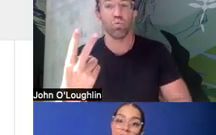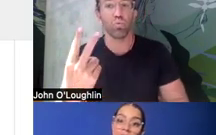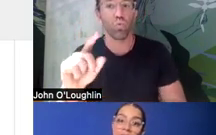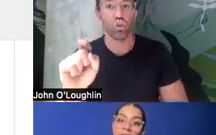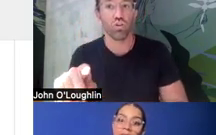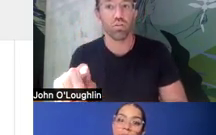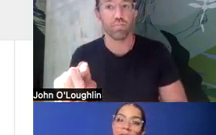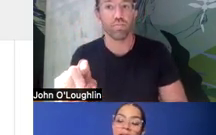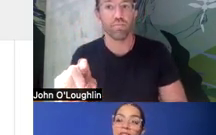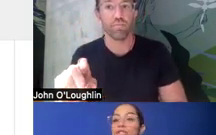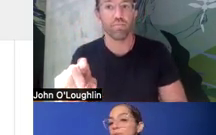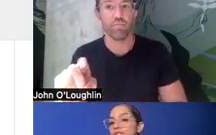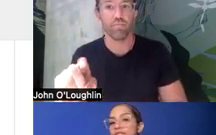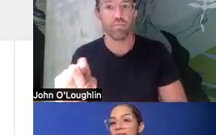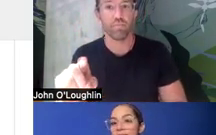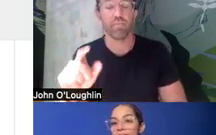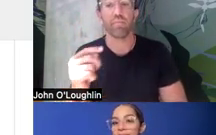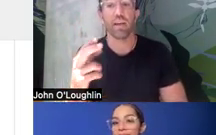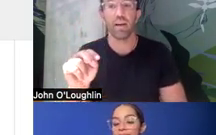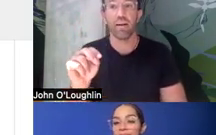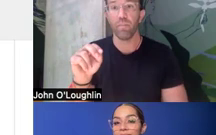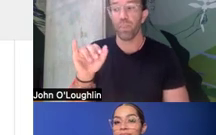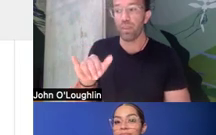signing, and then I will ask two questions.